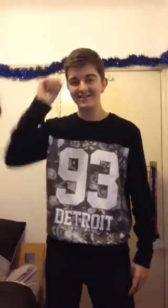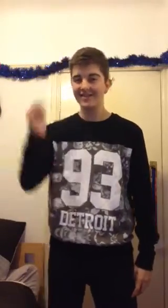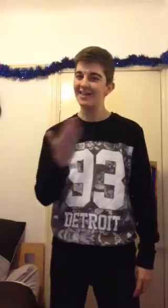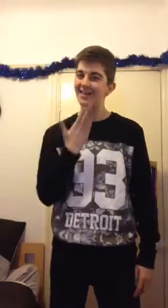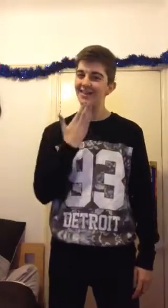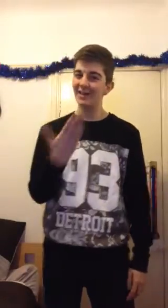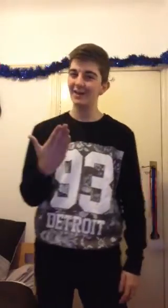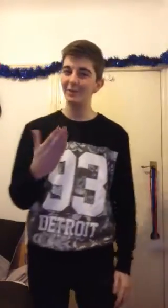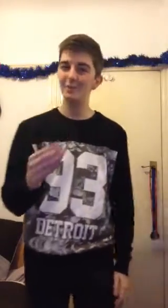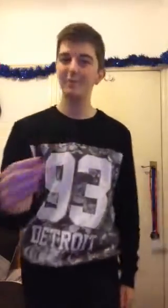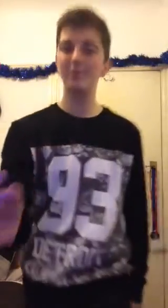Thank you.